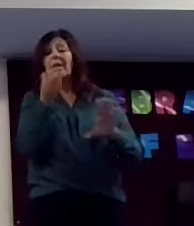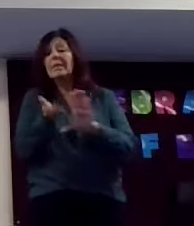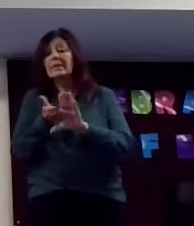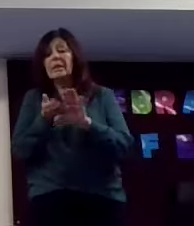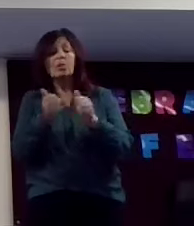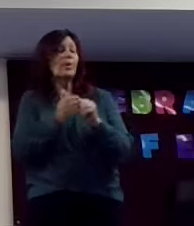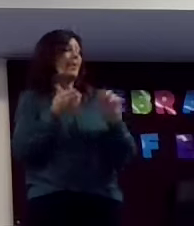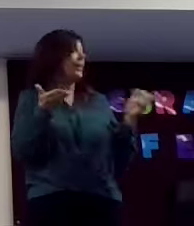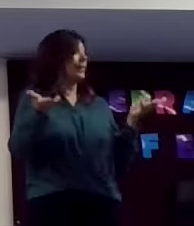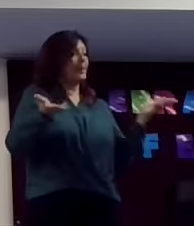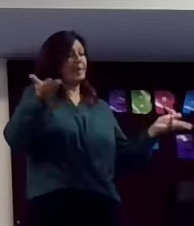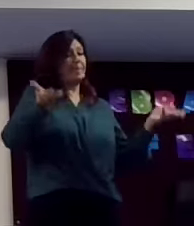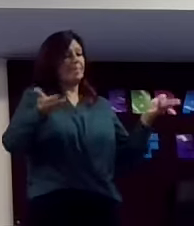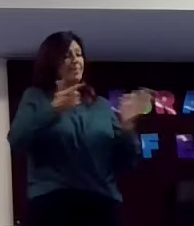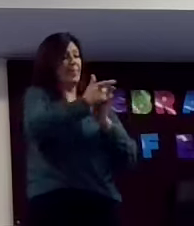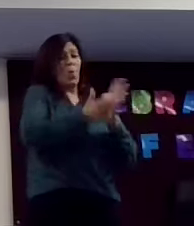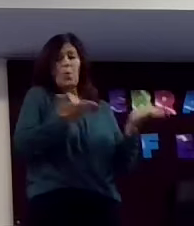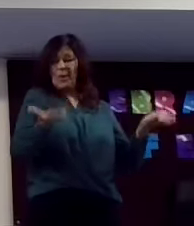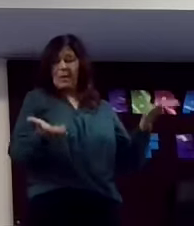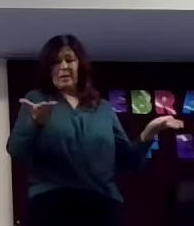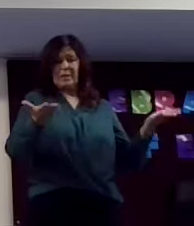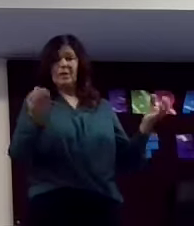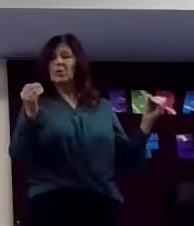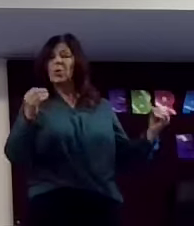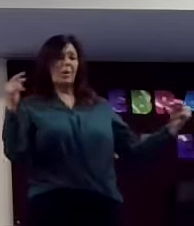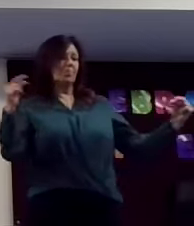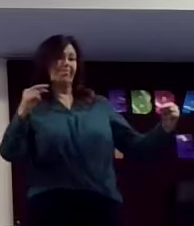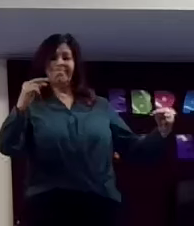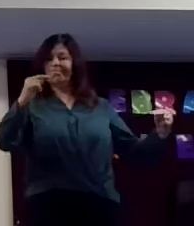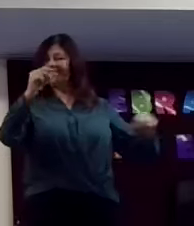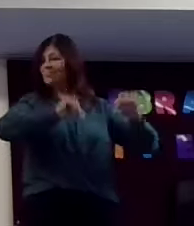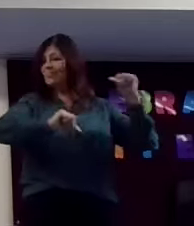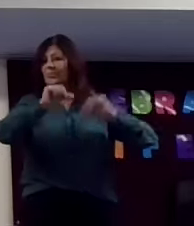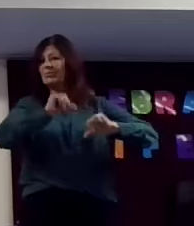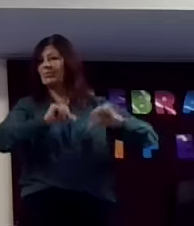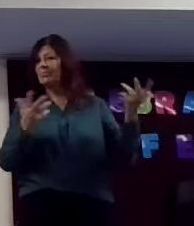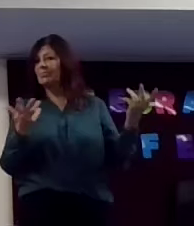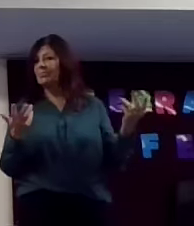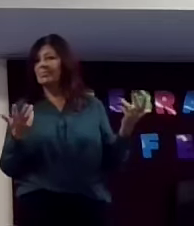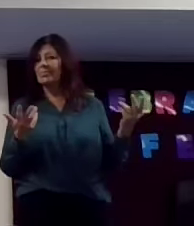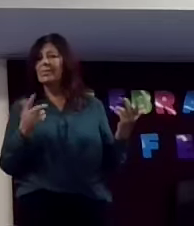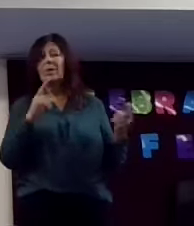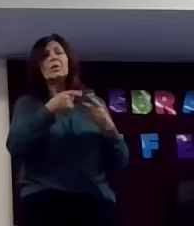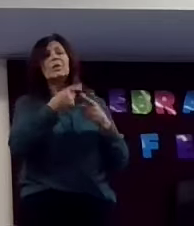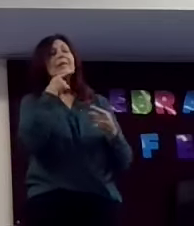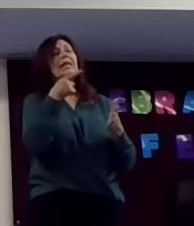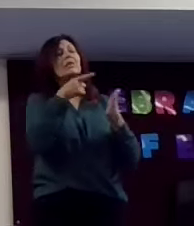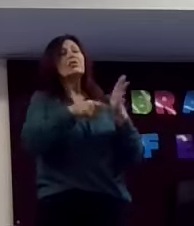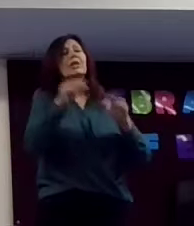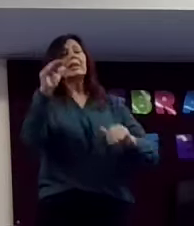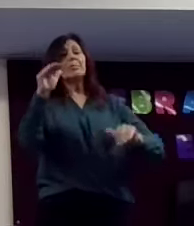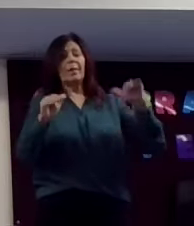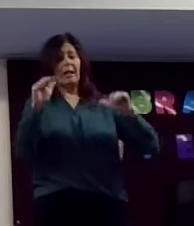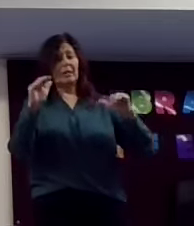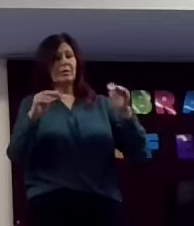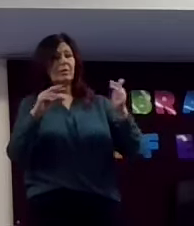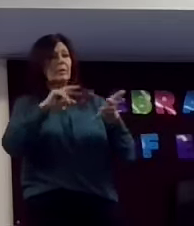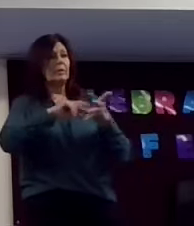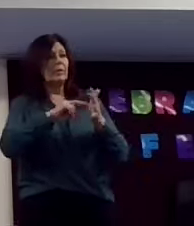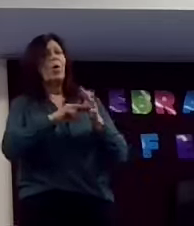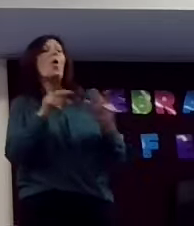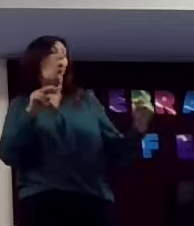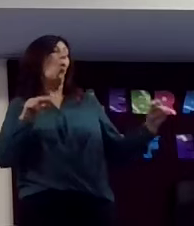psychiatrists? It seems like there's no checks and balances. I don't understand that. So when you say checks and balances, you're talking